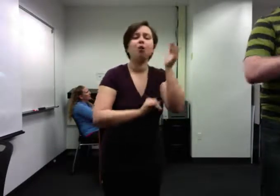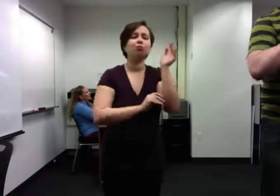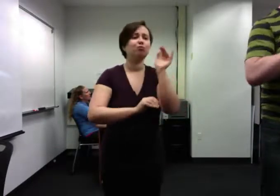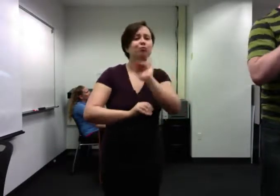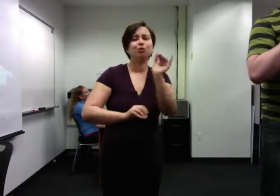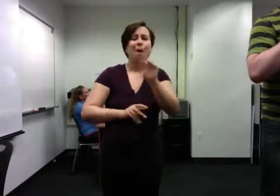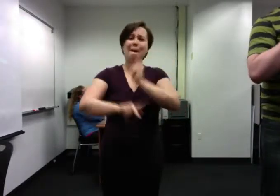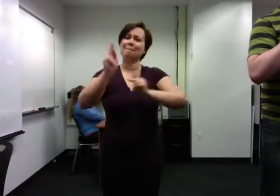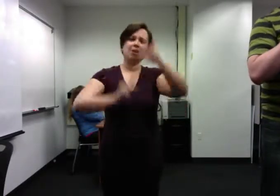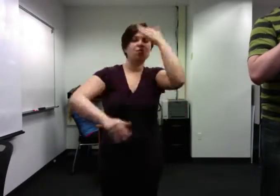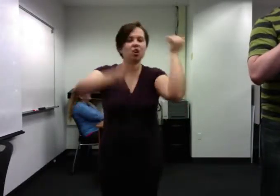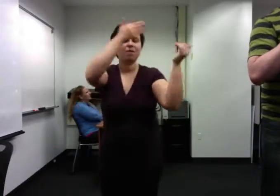And it also about